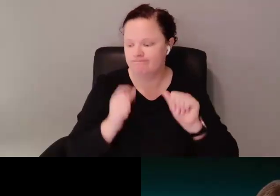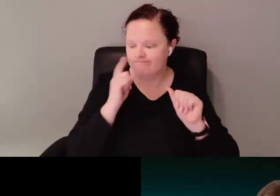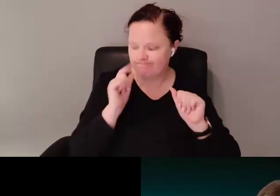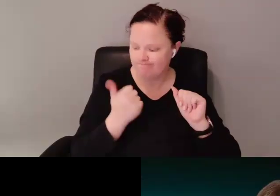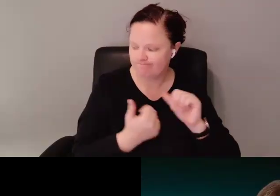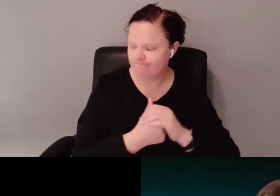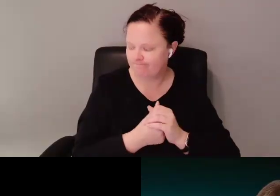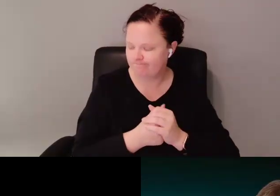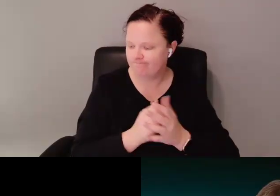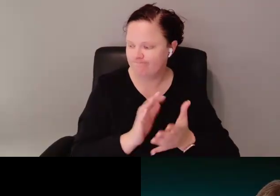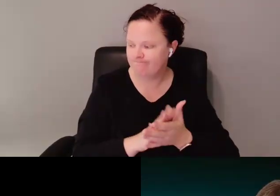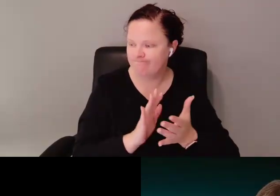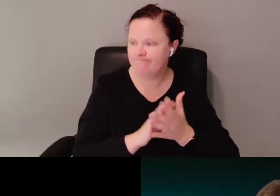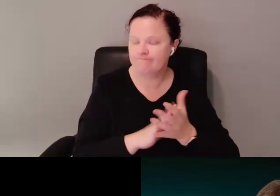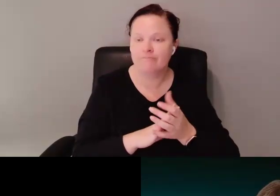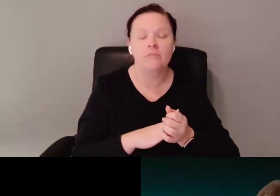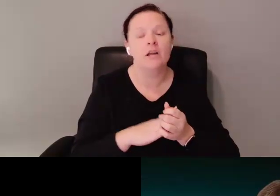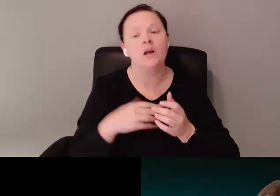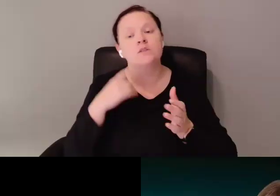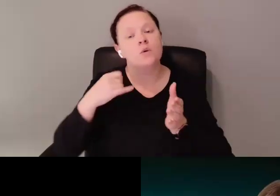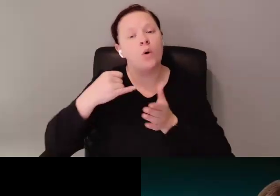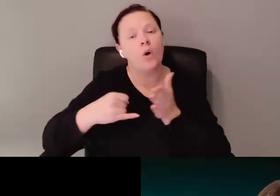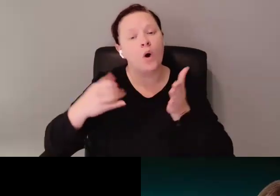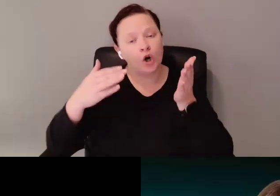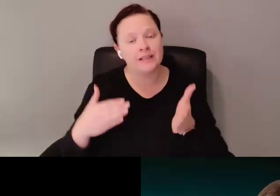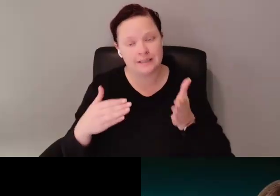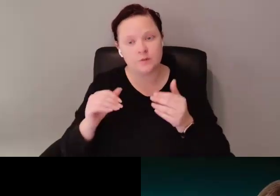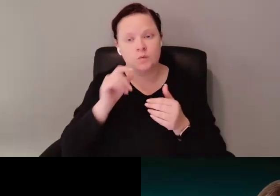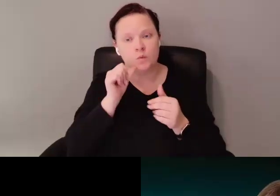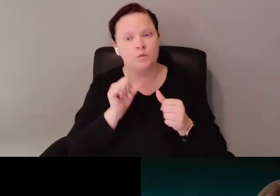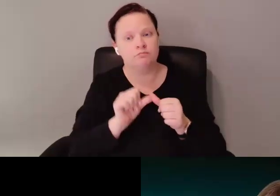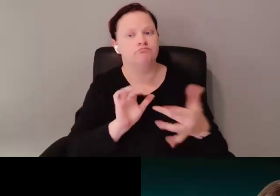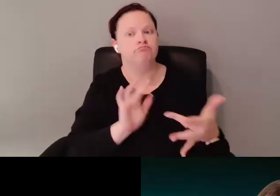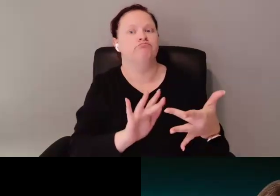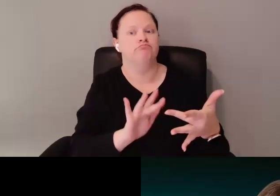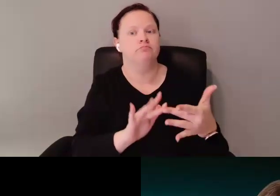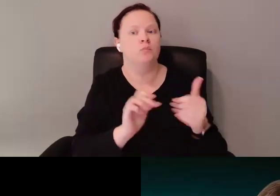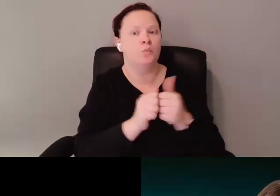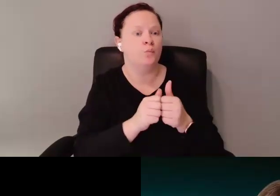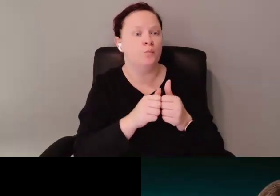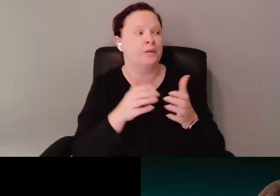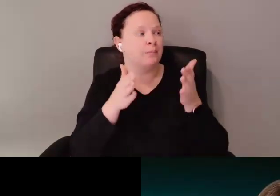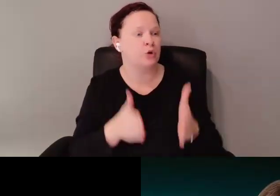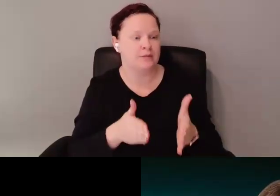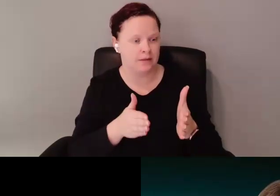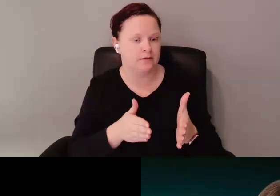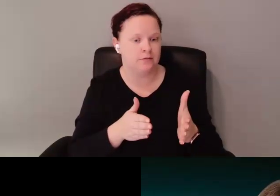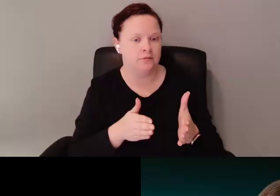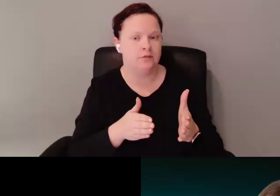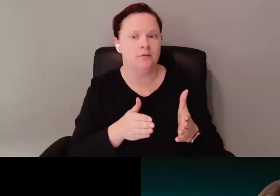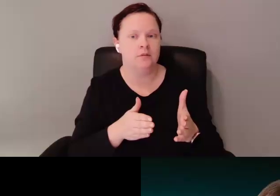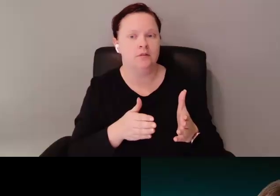the artists that are in contact with a person in front of them, that person,